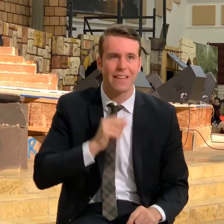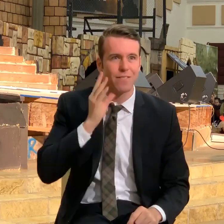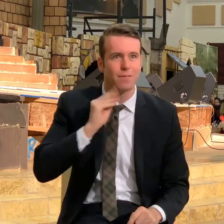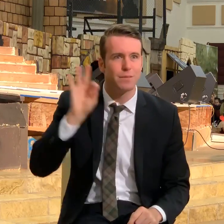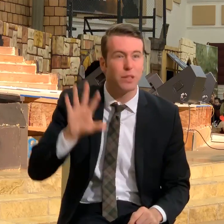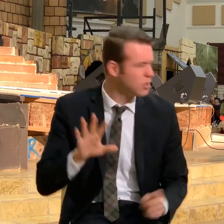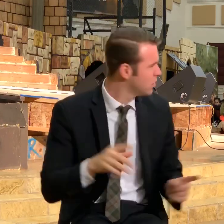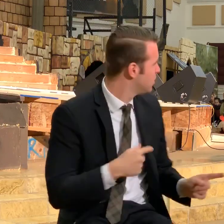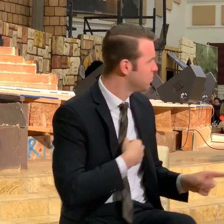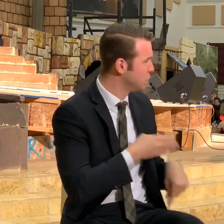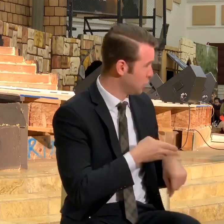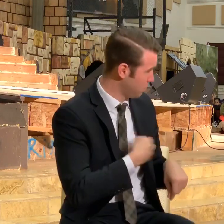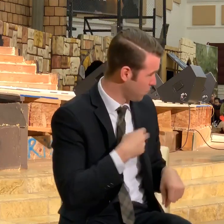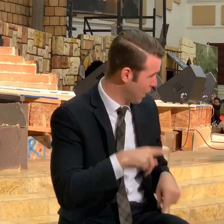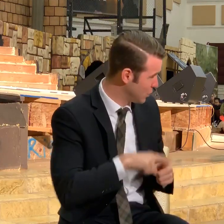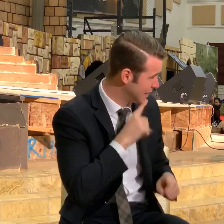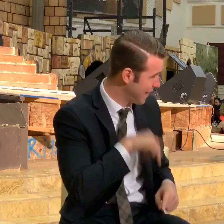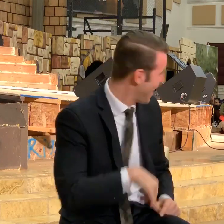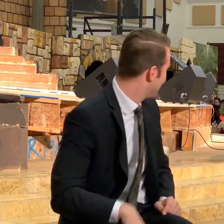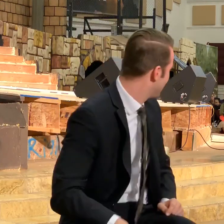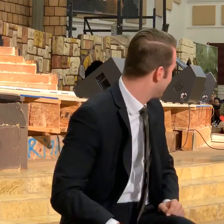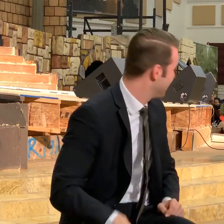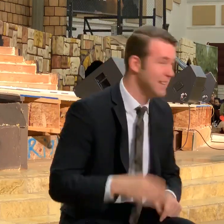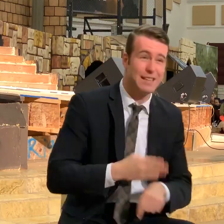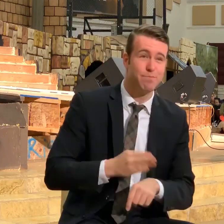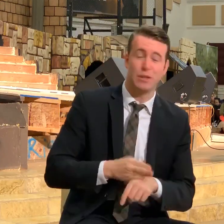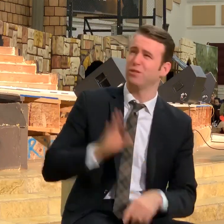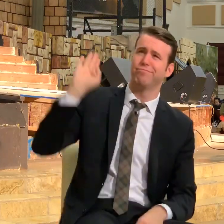was I not supposed to say that?